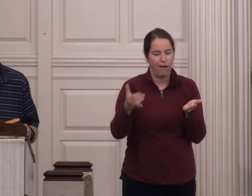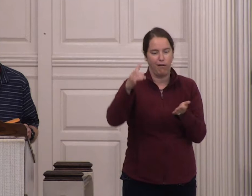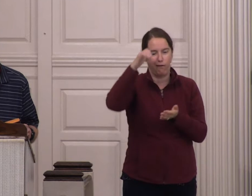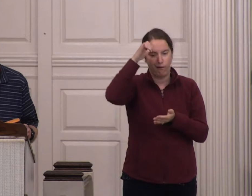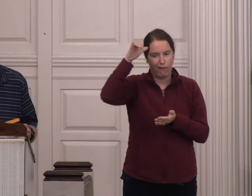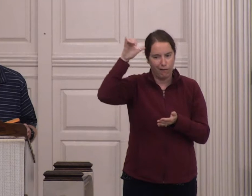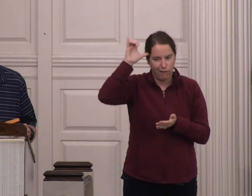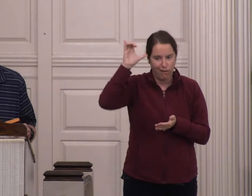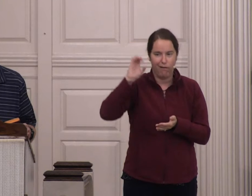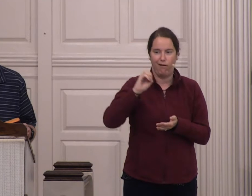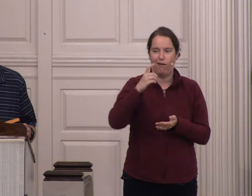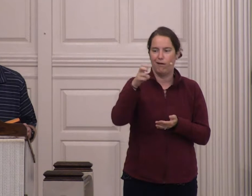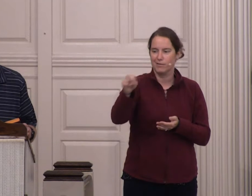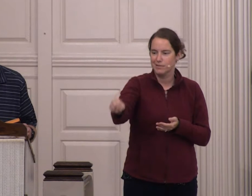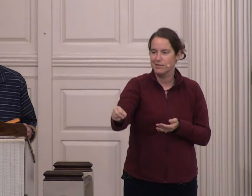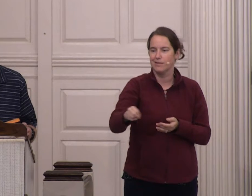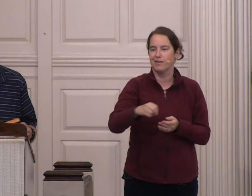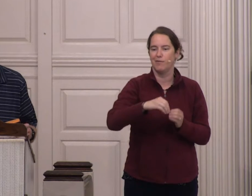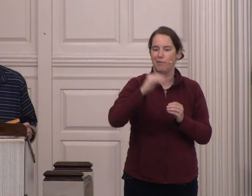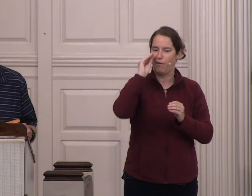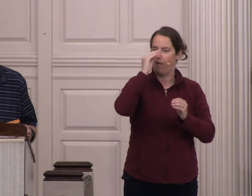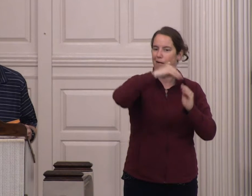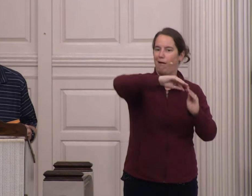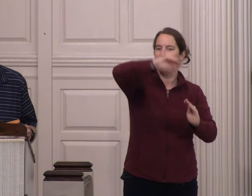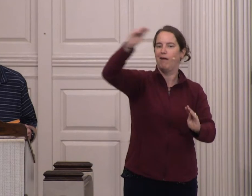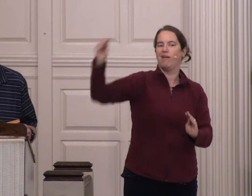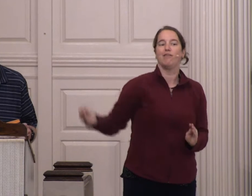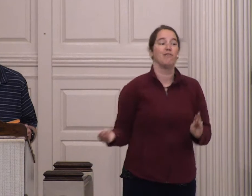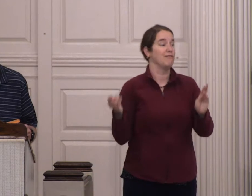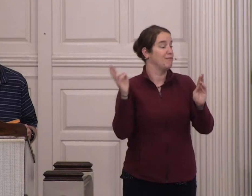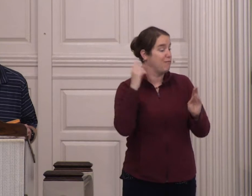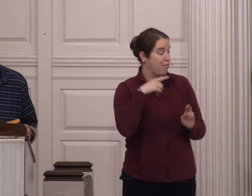people, intended to offer sacrifice.